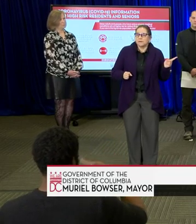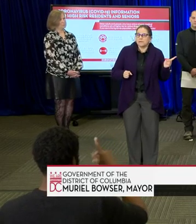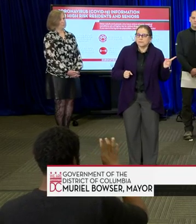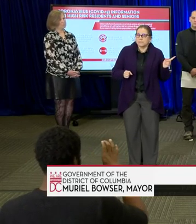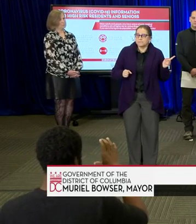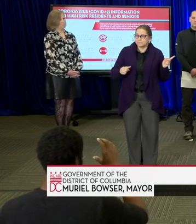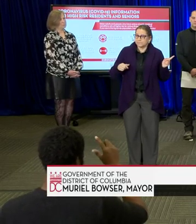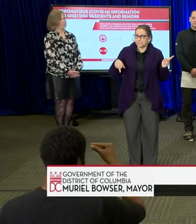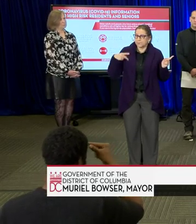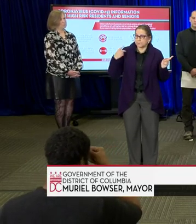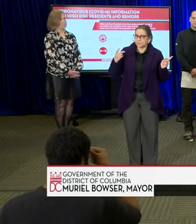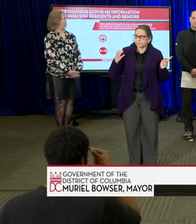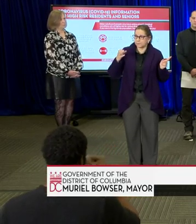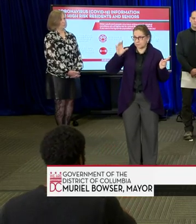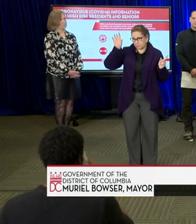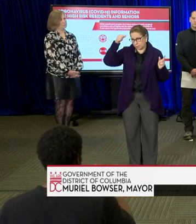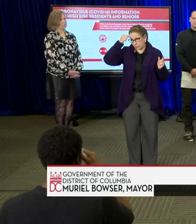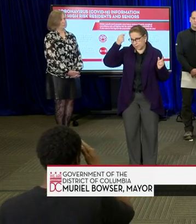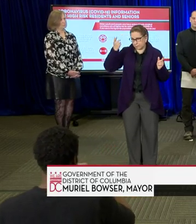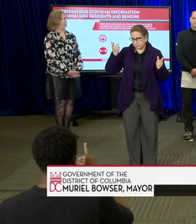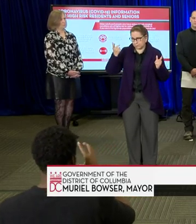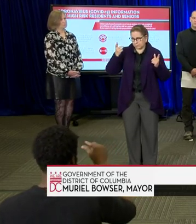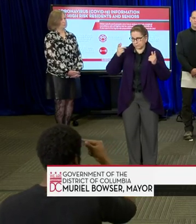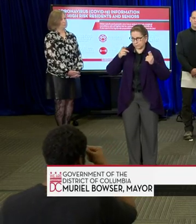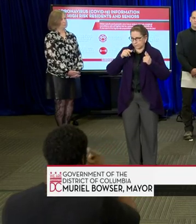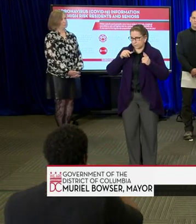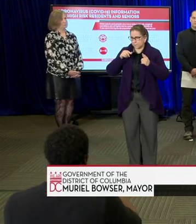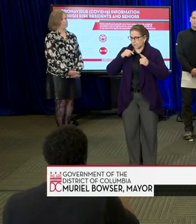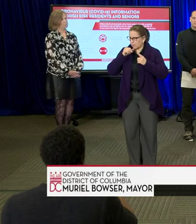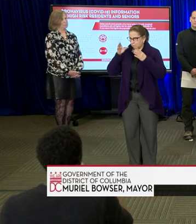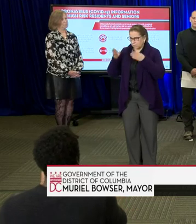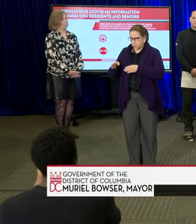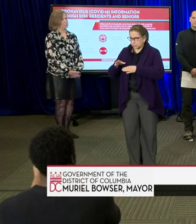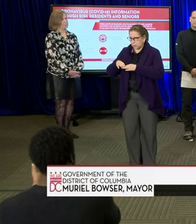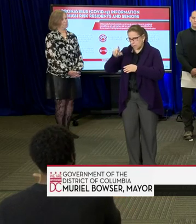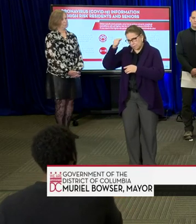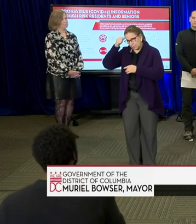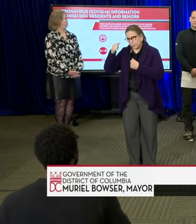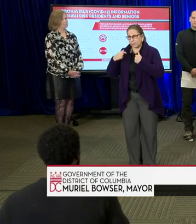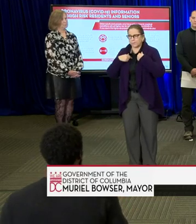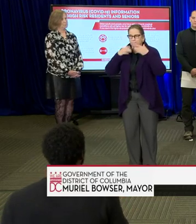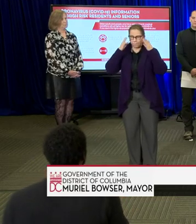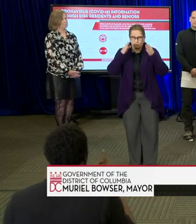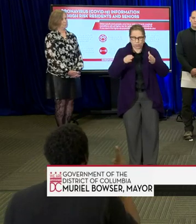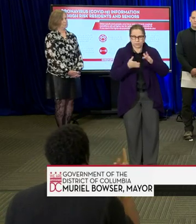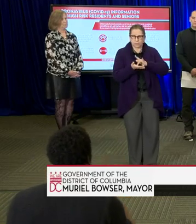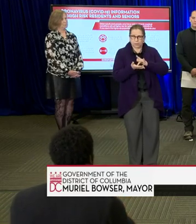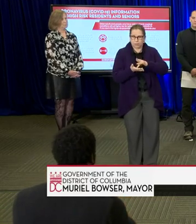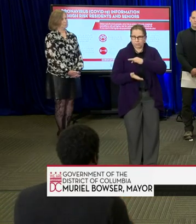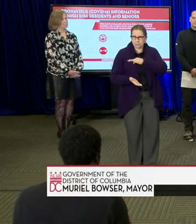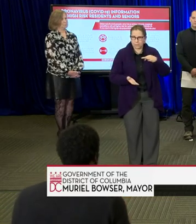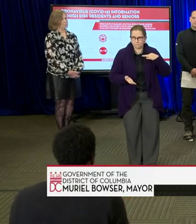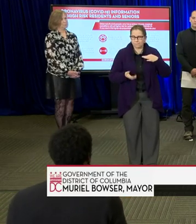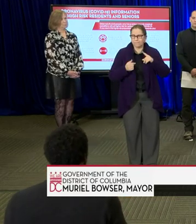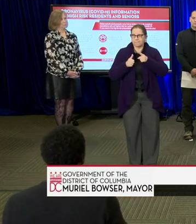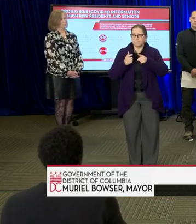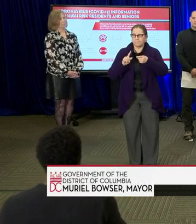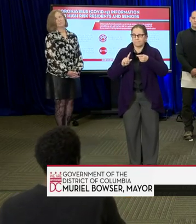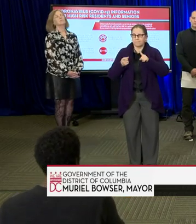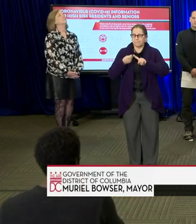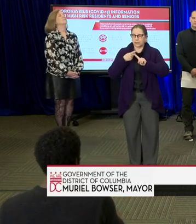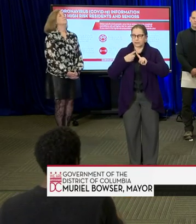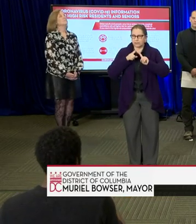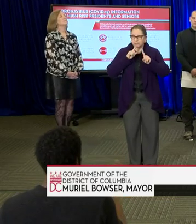government employees, but the first responders and medical staff. And what we know, and according to all of the guidance that